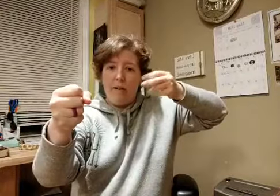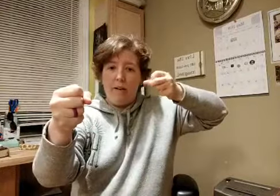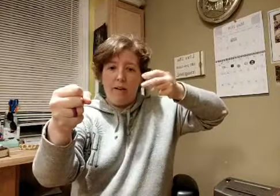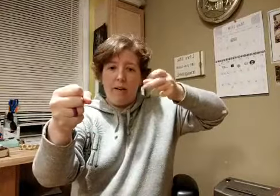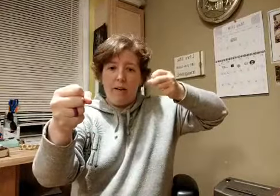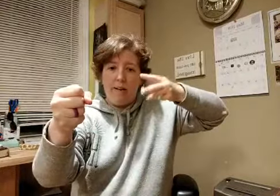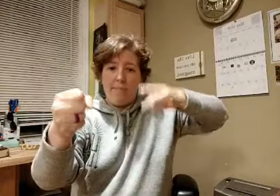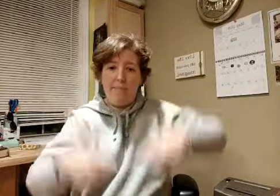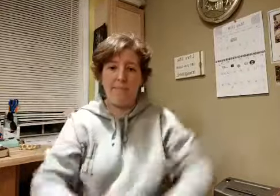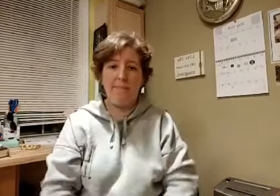Hawkeye.